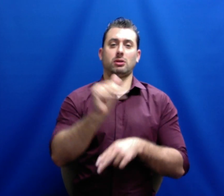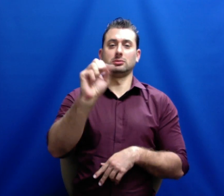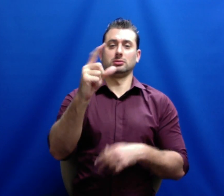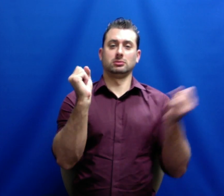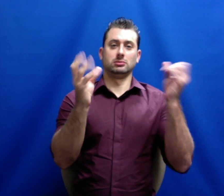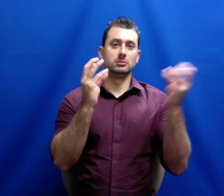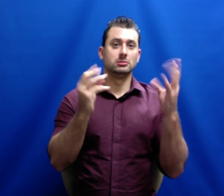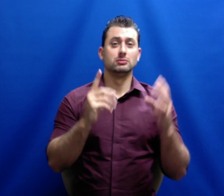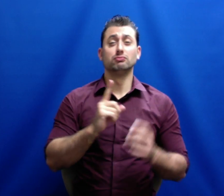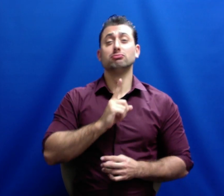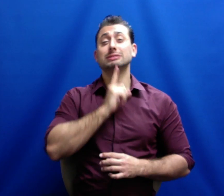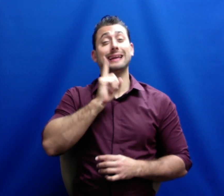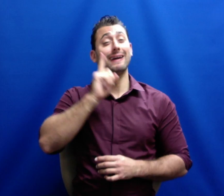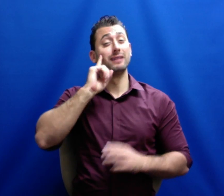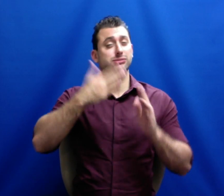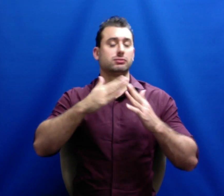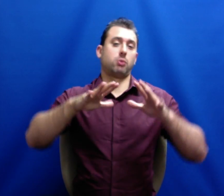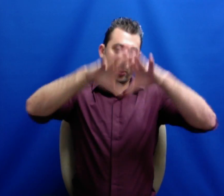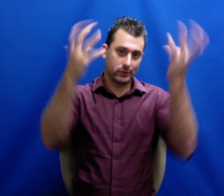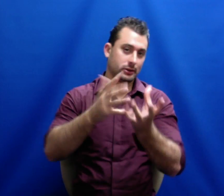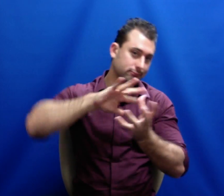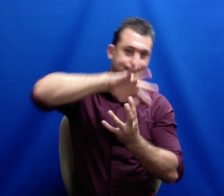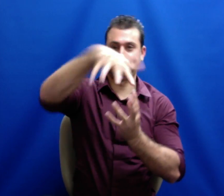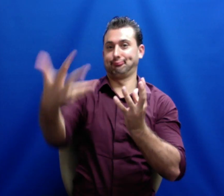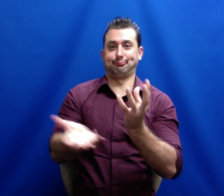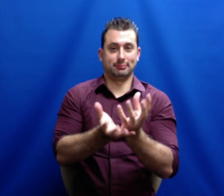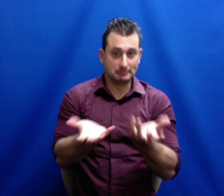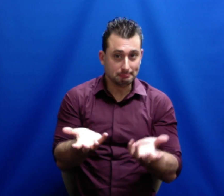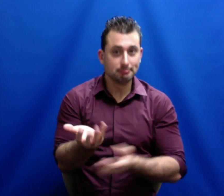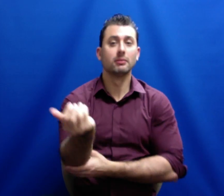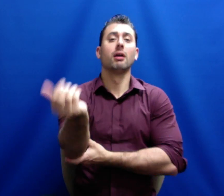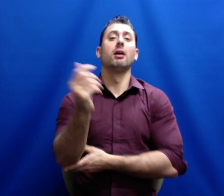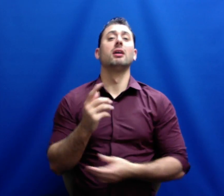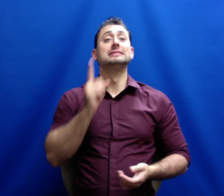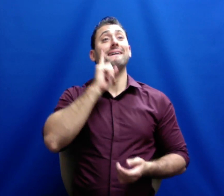States who use American Sign Language as their main form of communication.